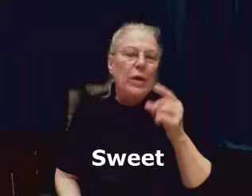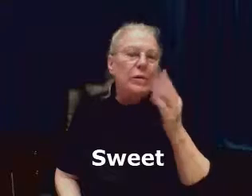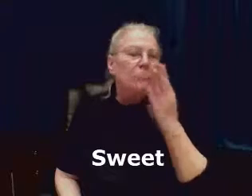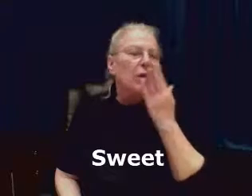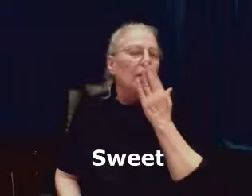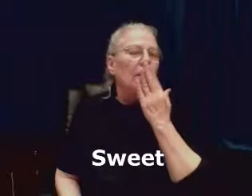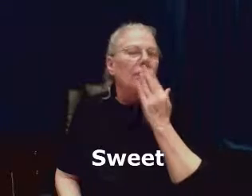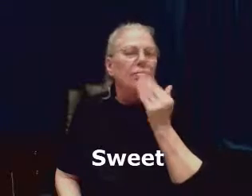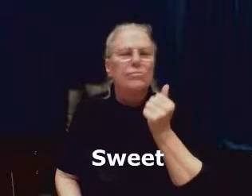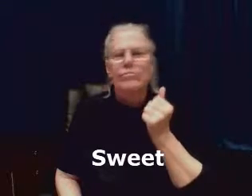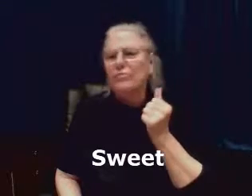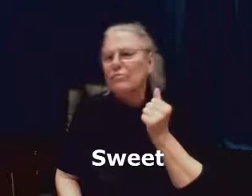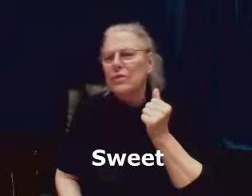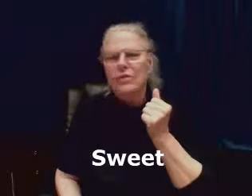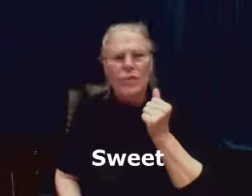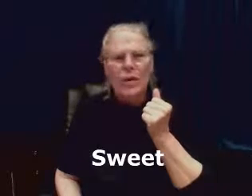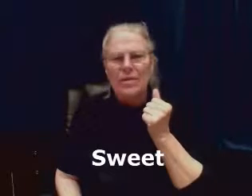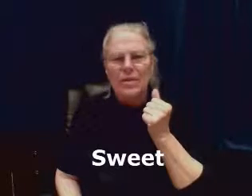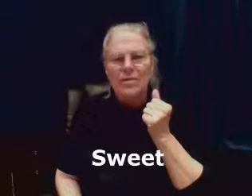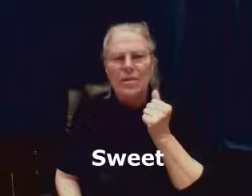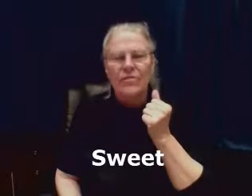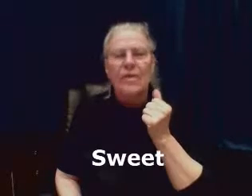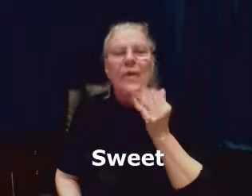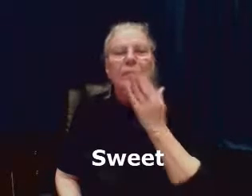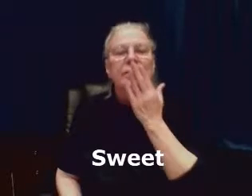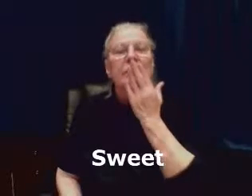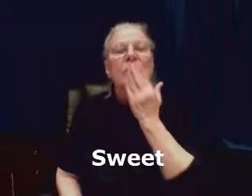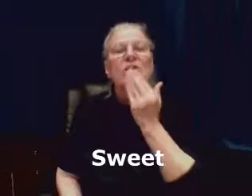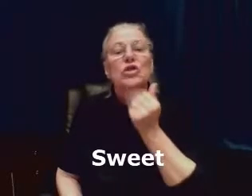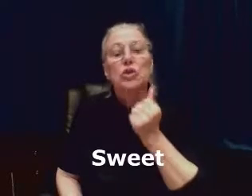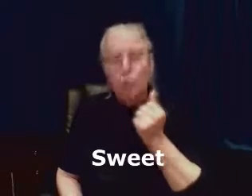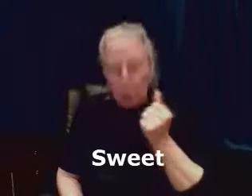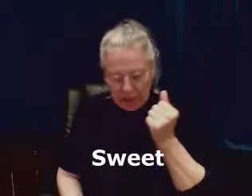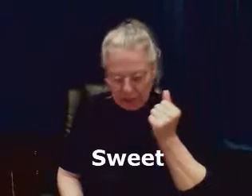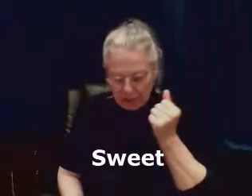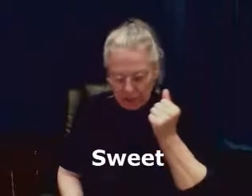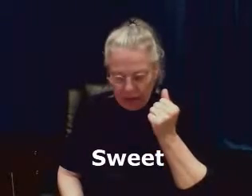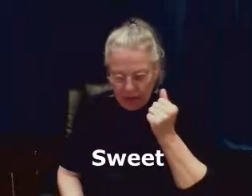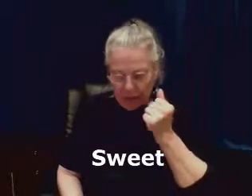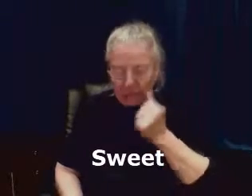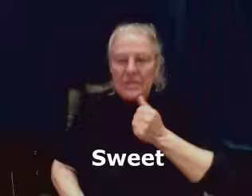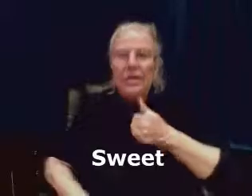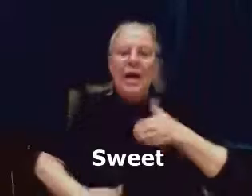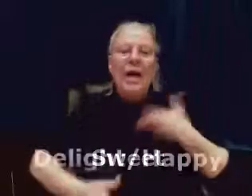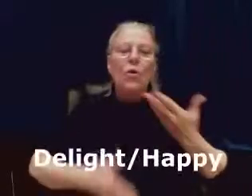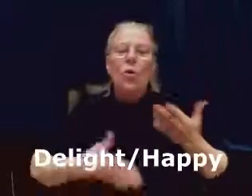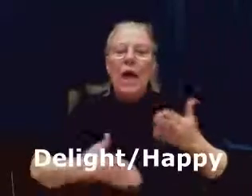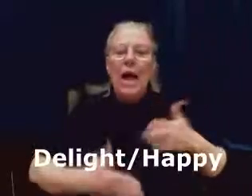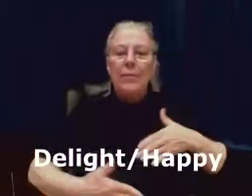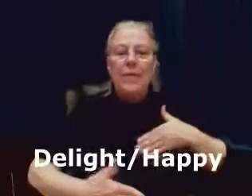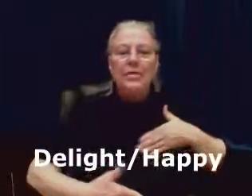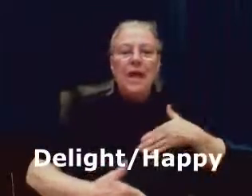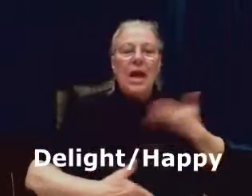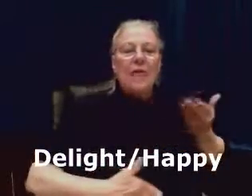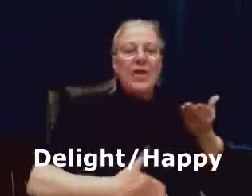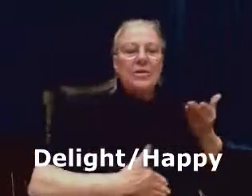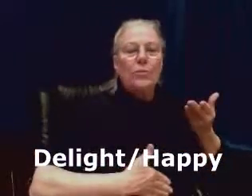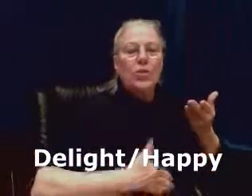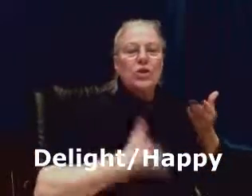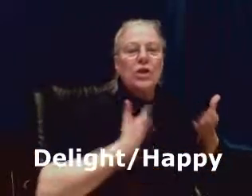Sweet. Oh, sweet things off the lips. Sweet. Delight or happiness, and that's a brushing